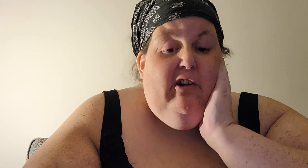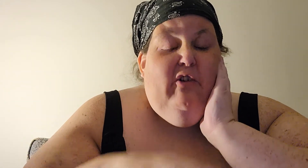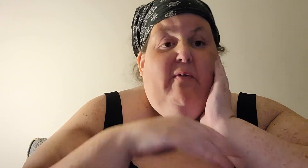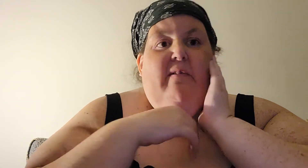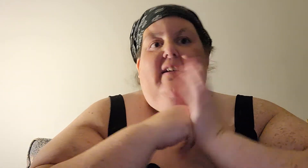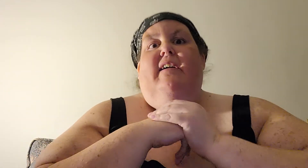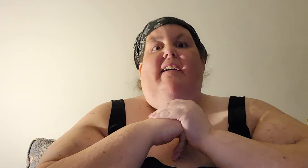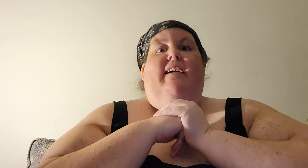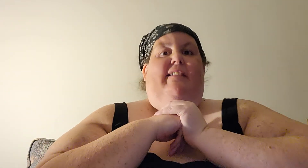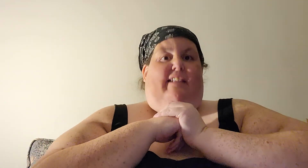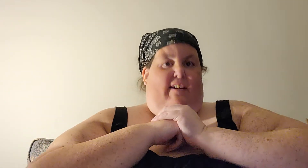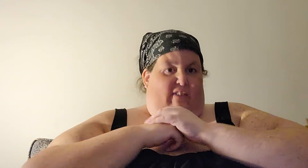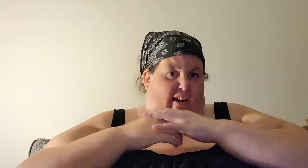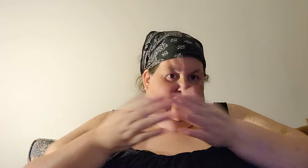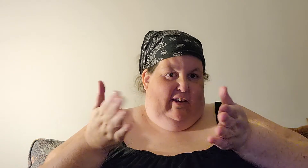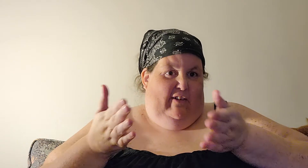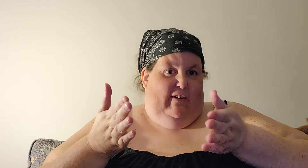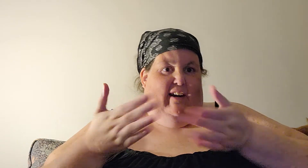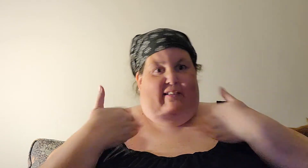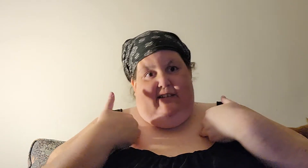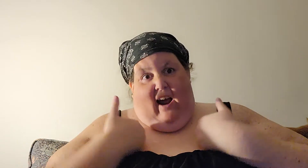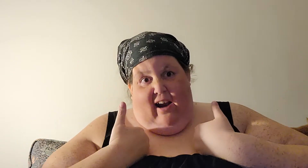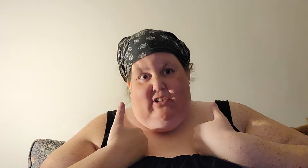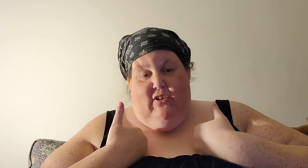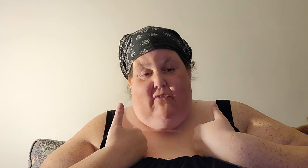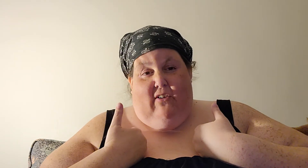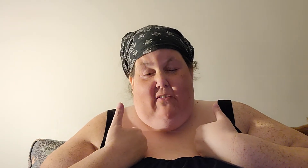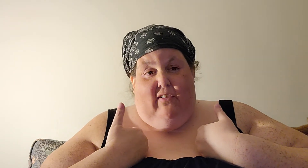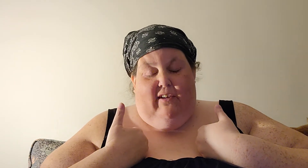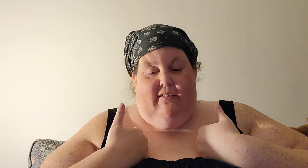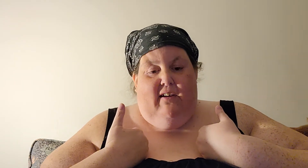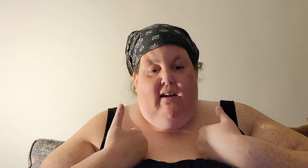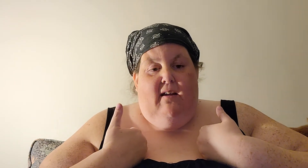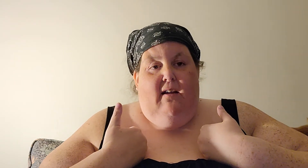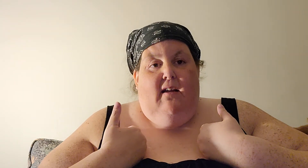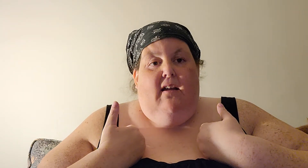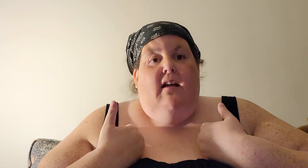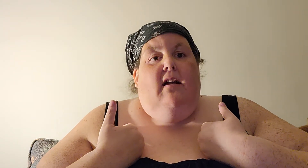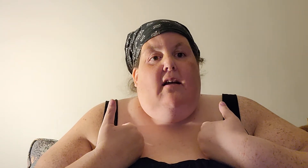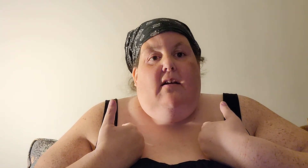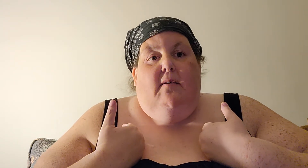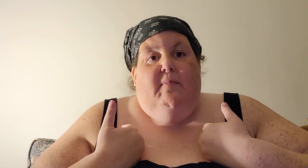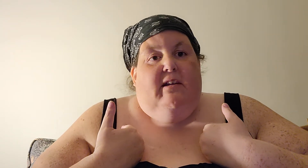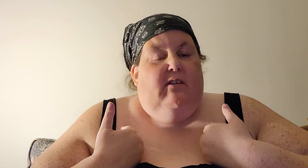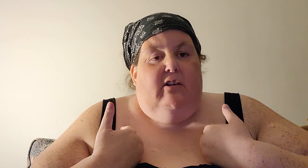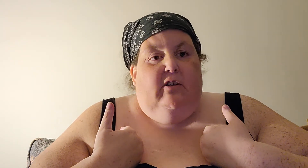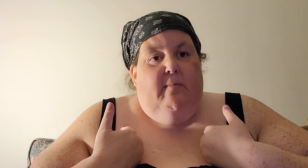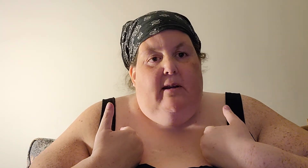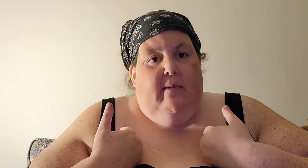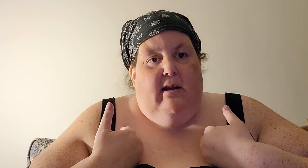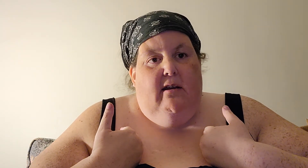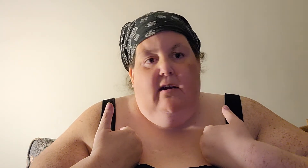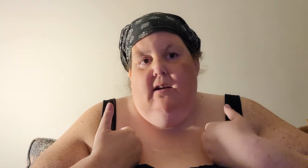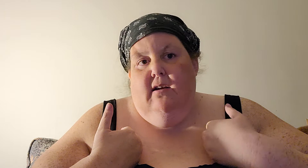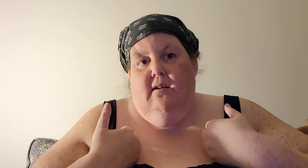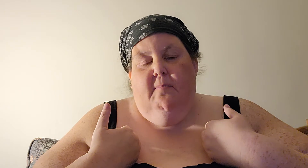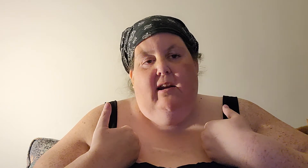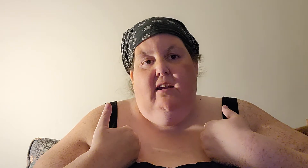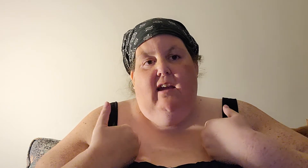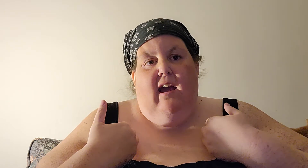know? Instead of telling you to write a list, I should have wrote a list. Because there are so many, many, many